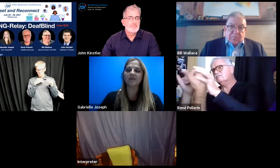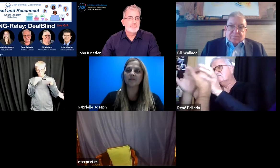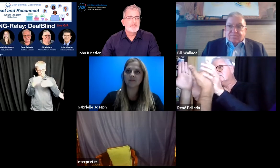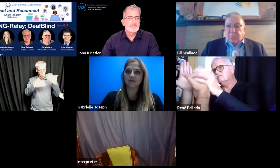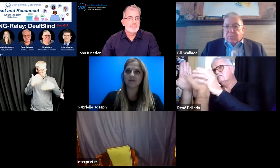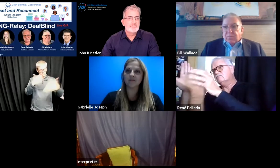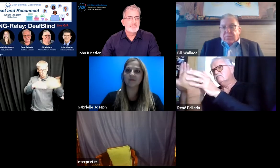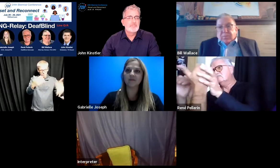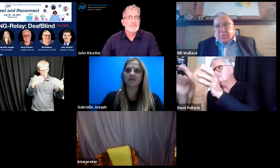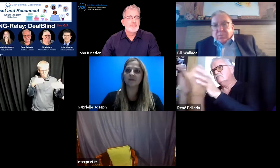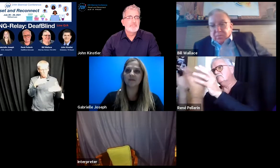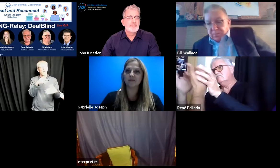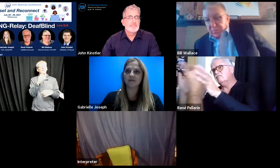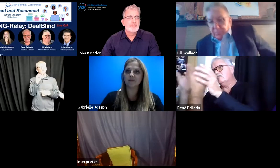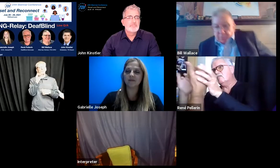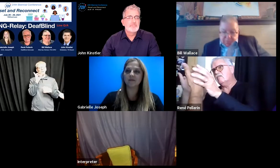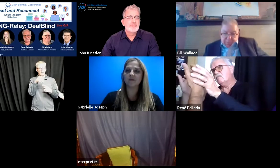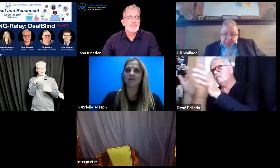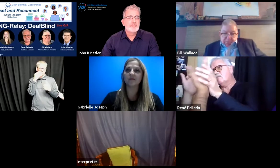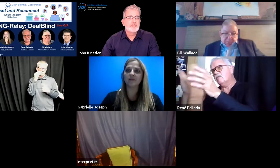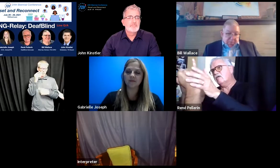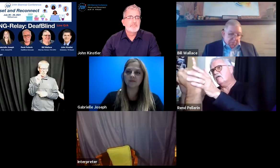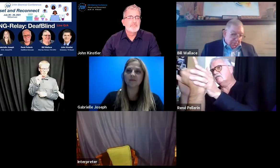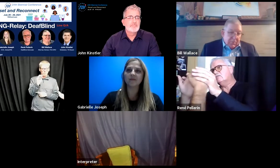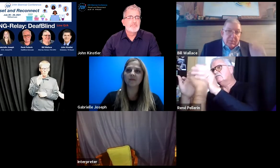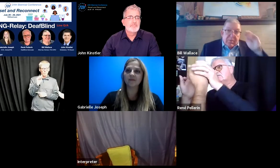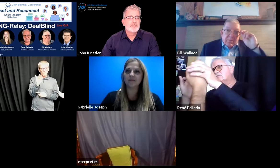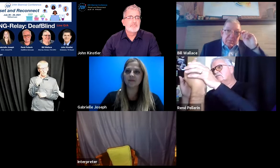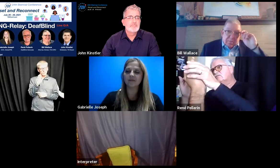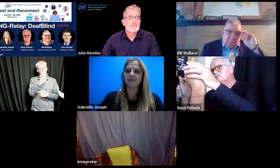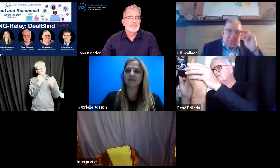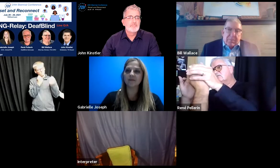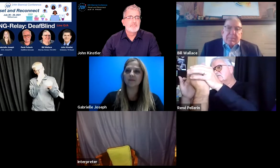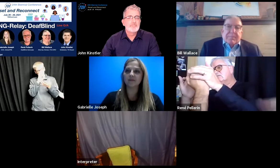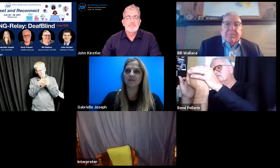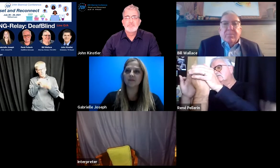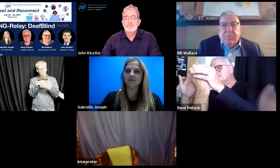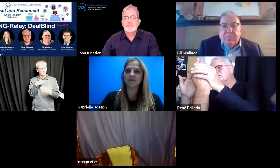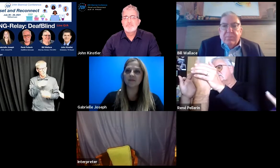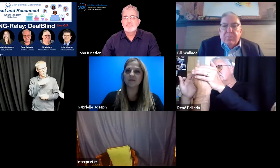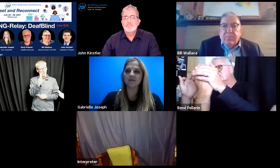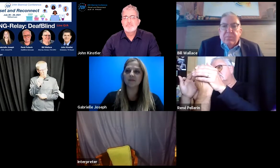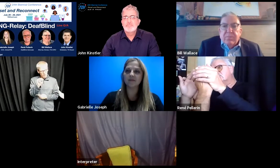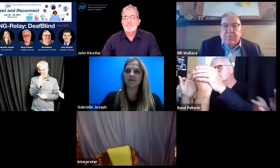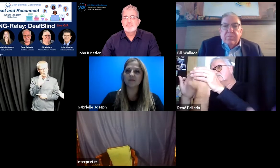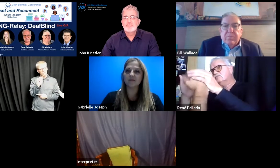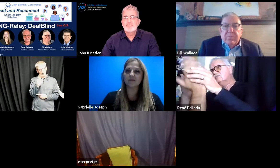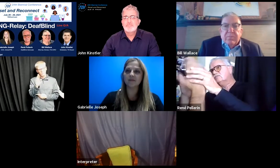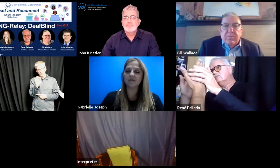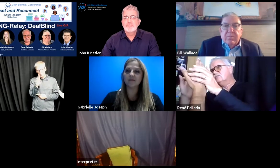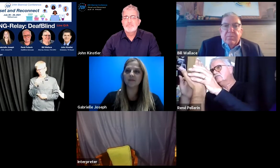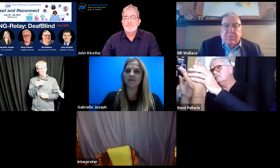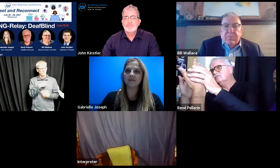moving very fast. It's at a very rapid pace. T-Mobile strongly